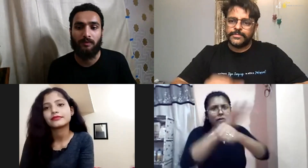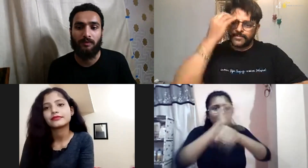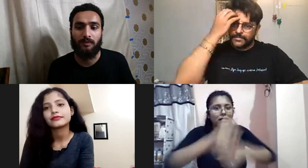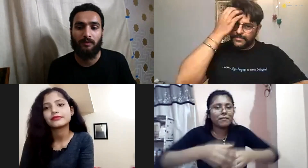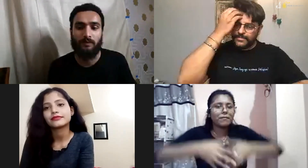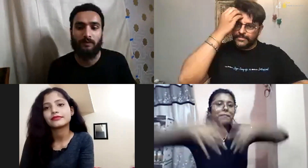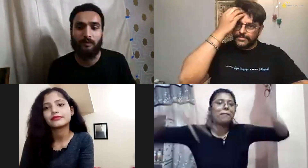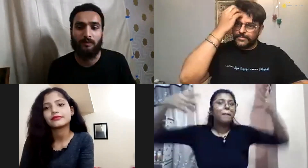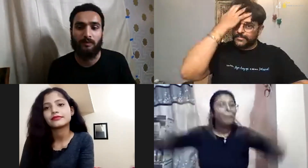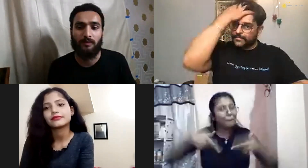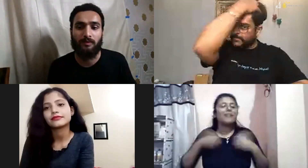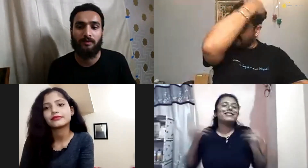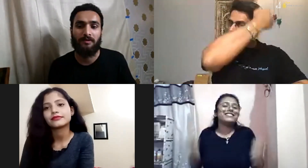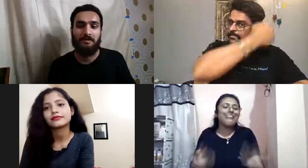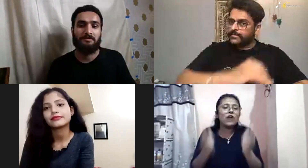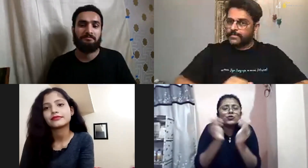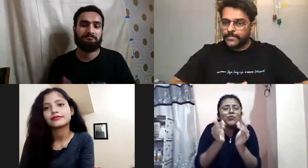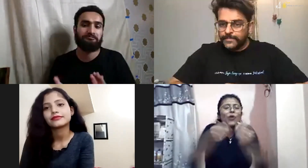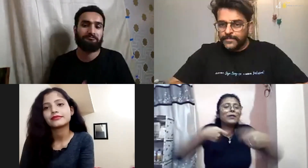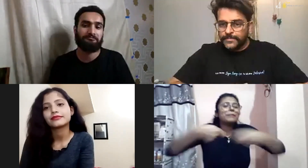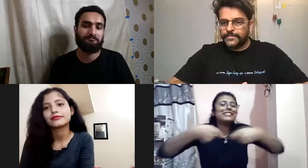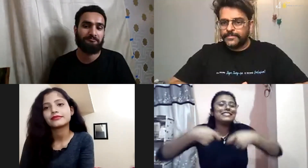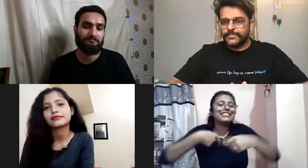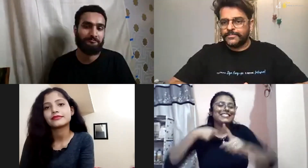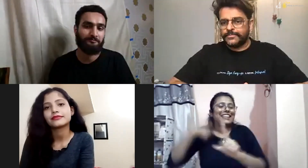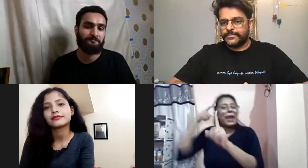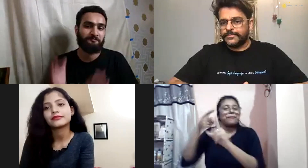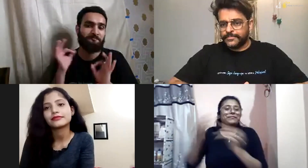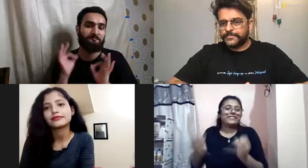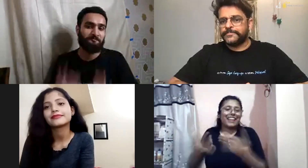could do this thing as well, other things also. That's how I started with